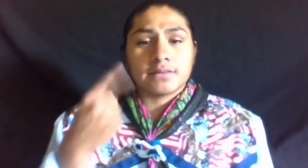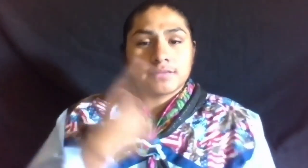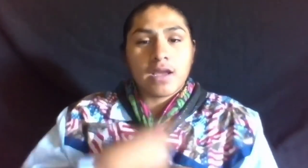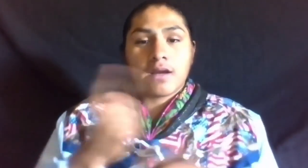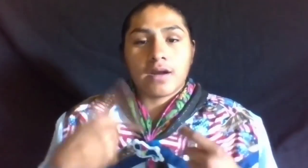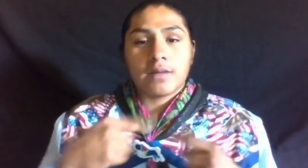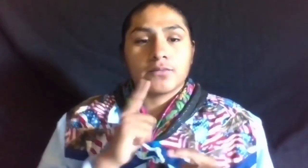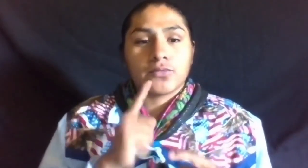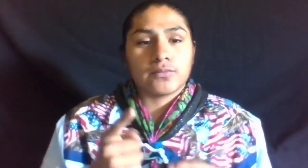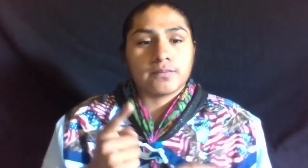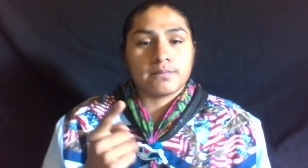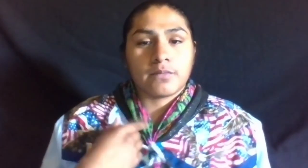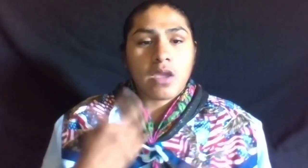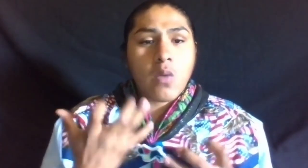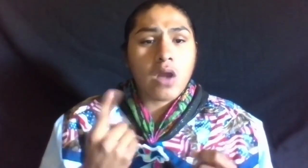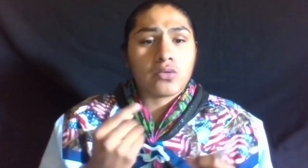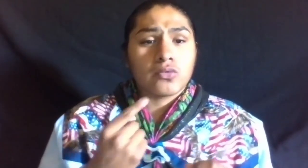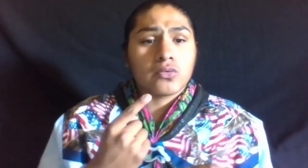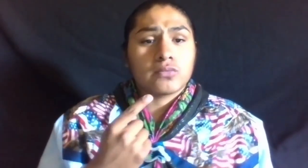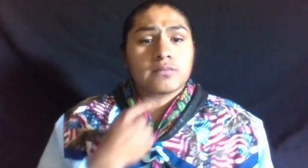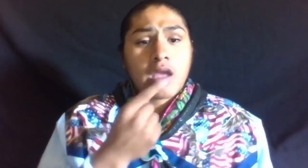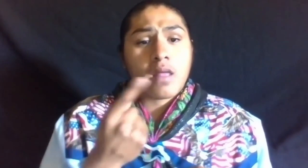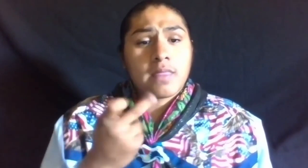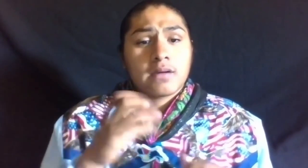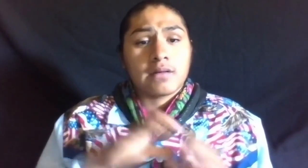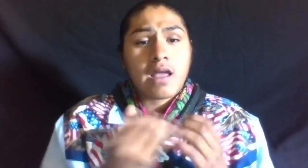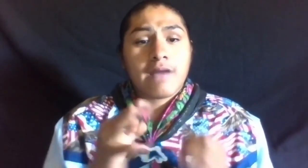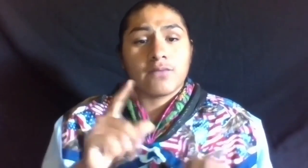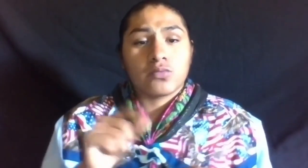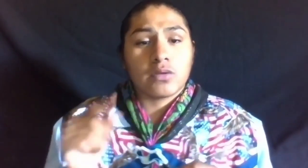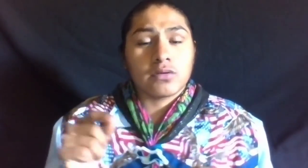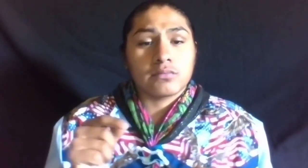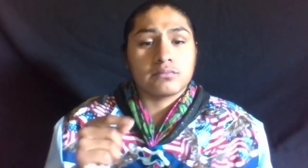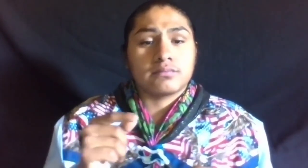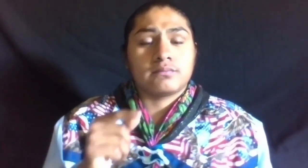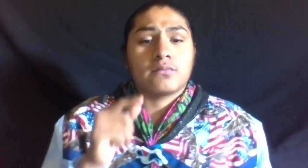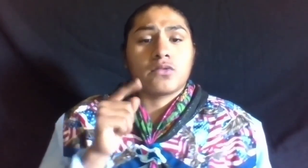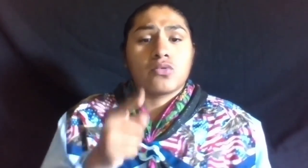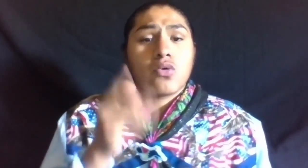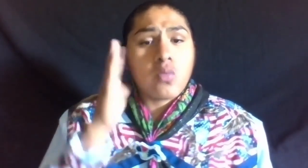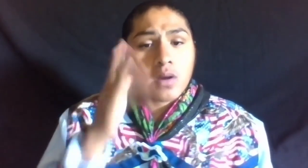We made this day come true. So I want to tell the class of 2020,